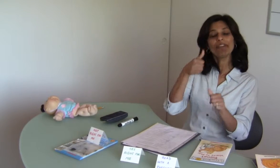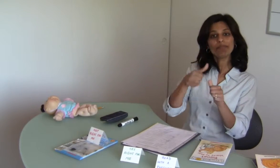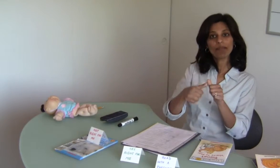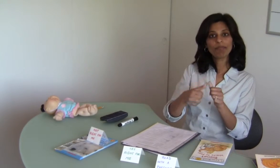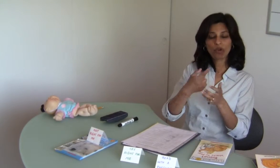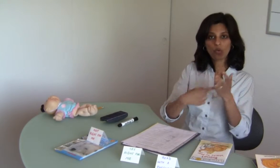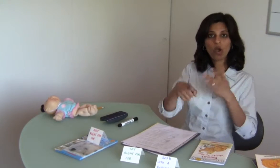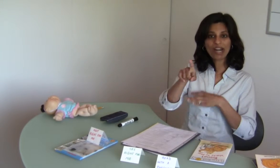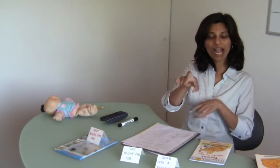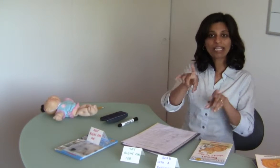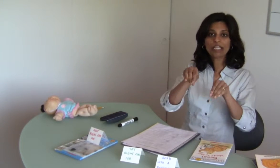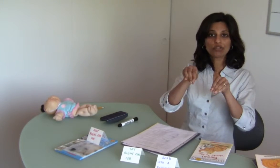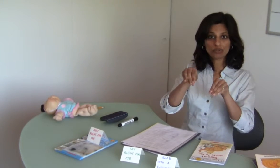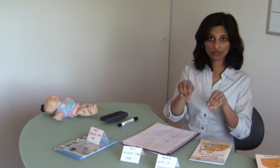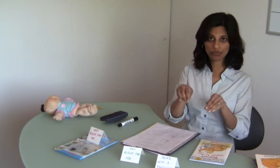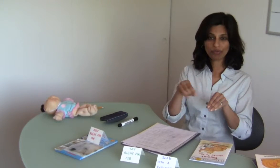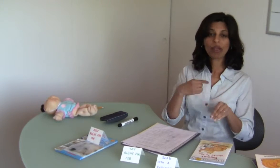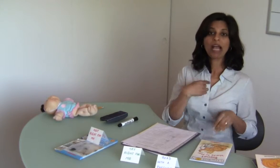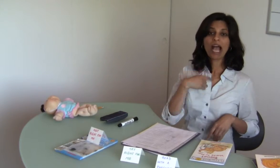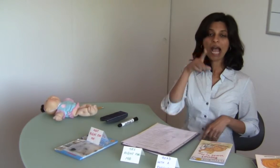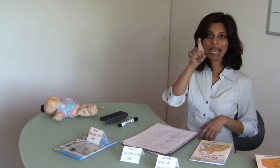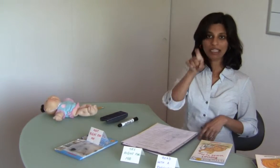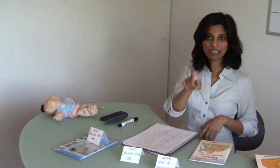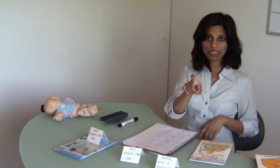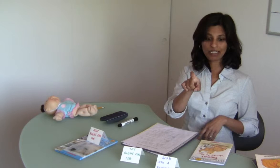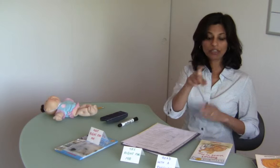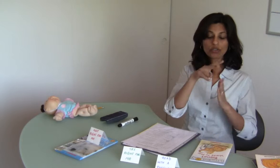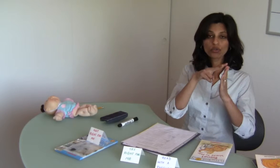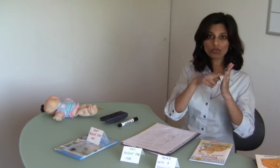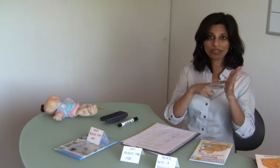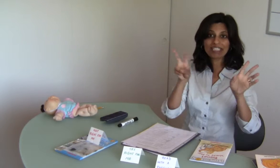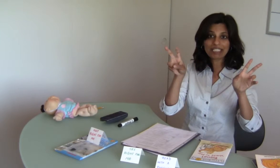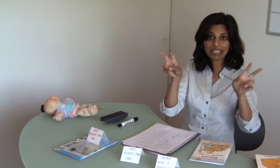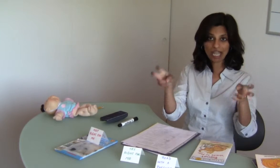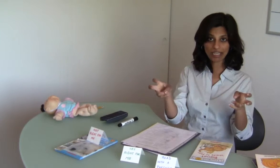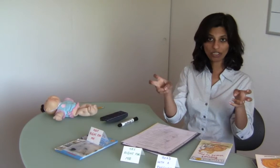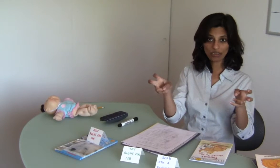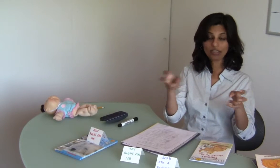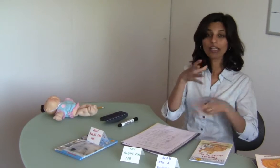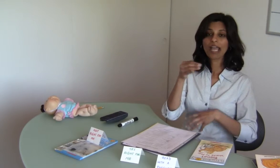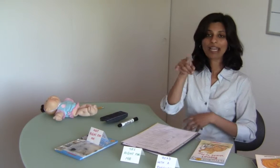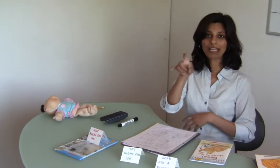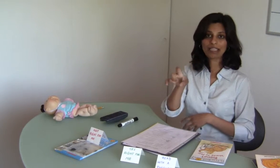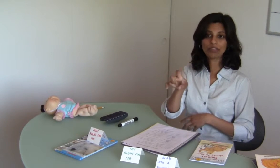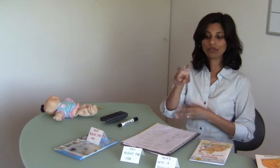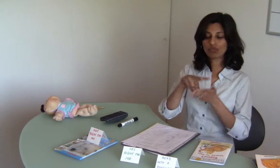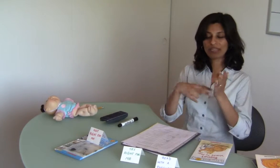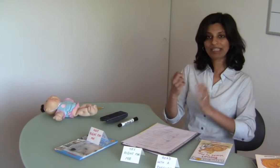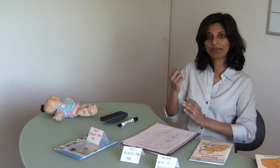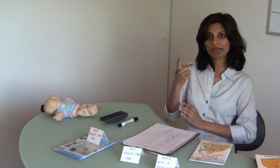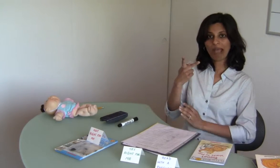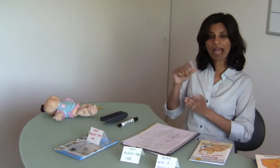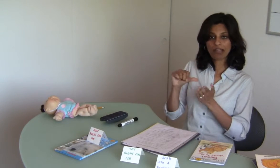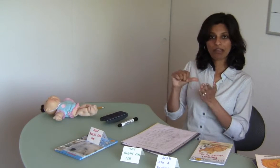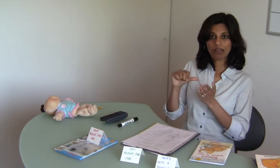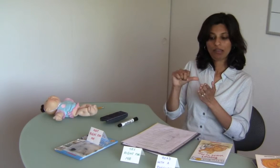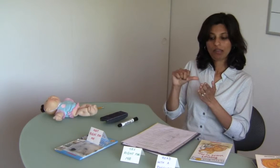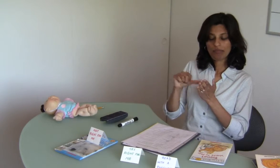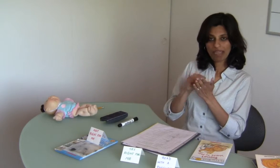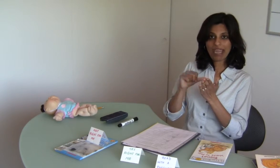I remember what I need to do. I need to read the title and I need to read the back